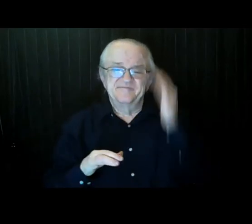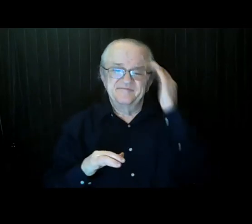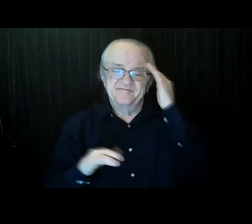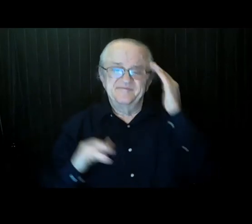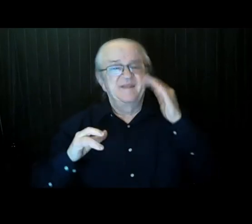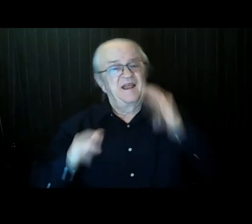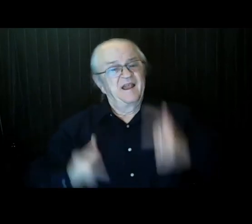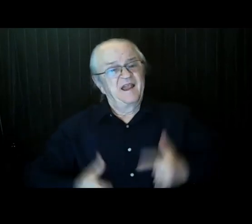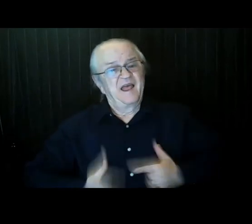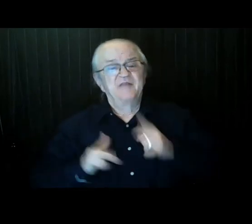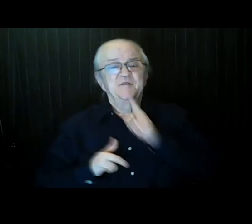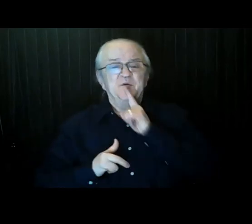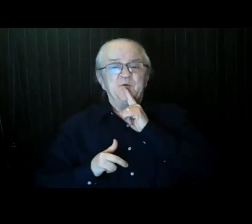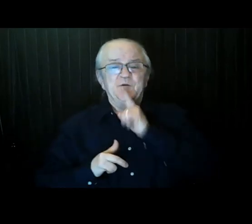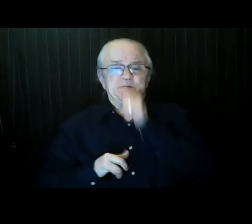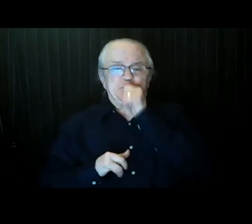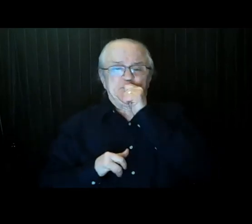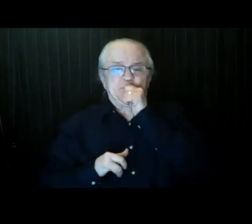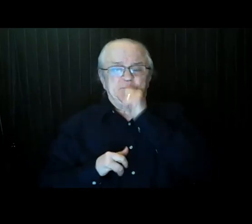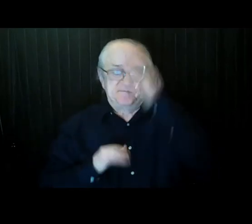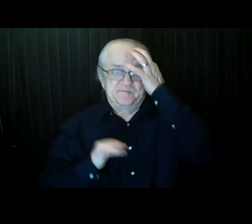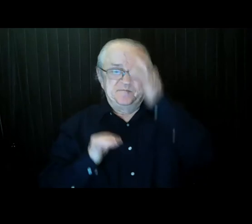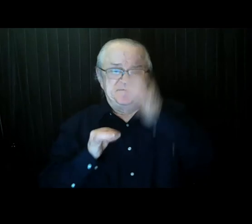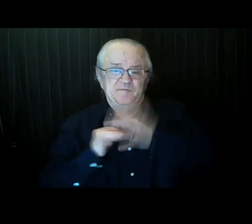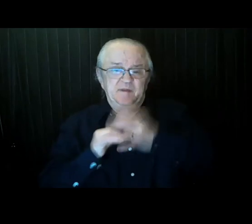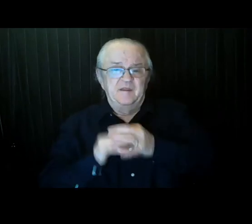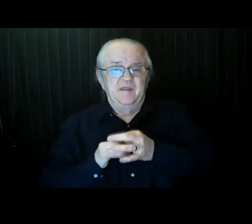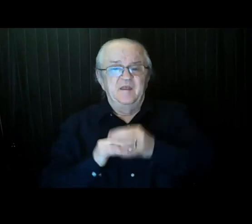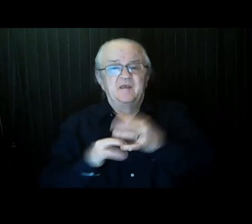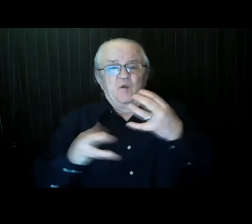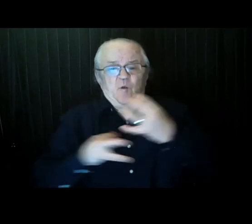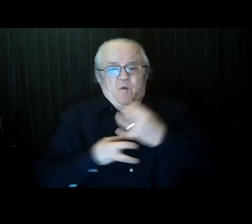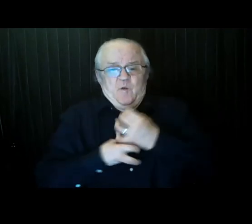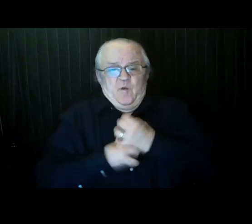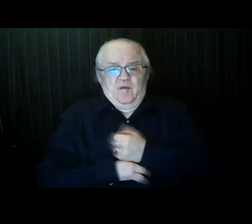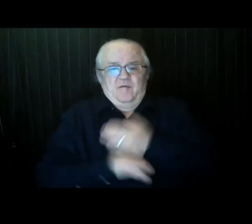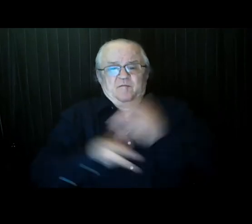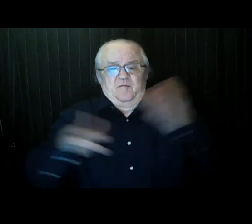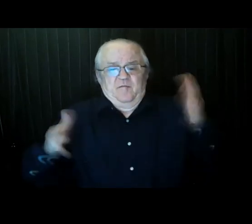faith. Hold your breath and spread your arms and always trust your cape.